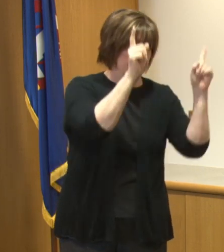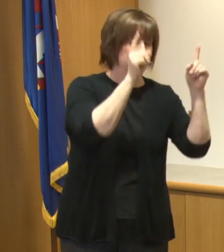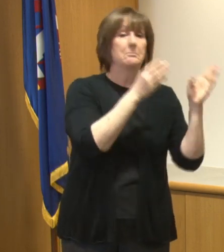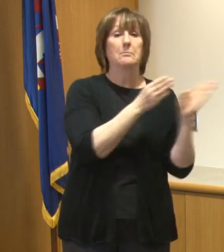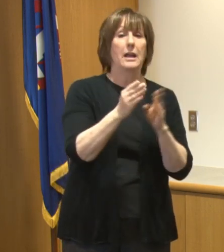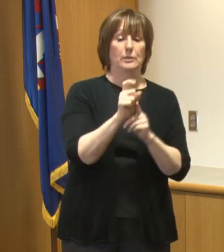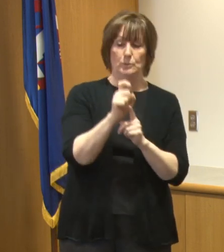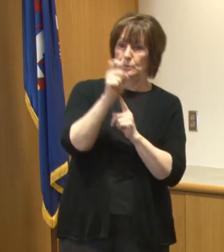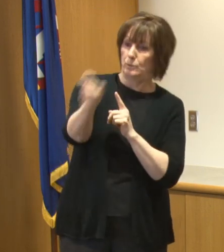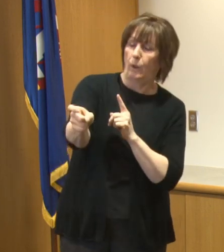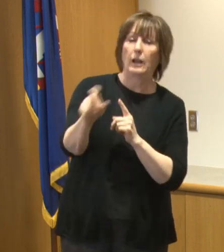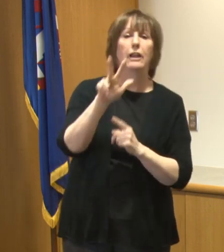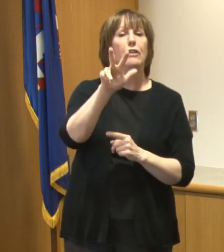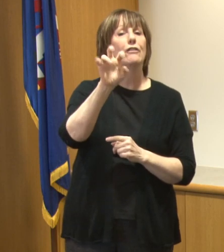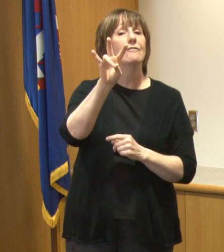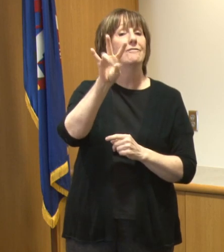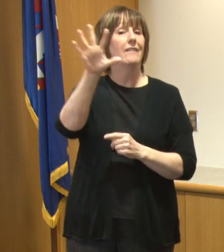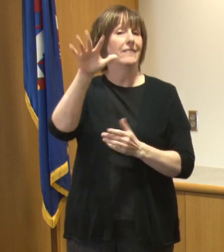to donate